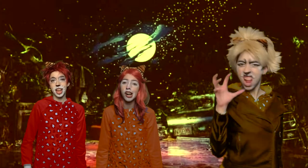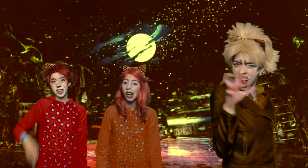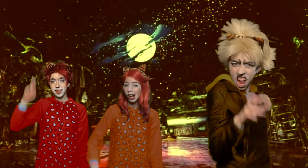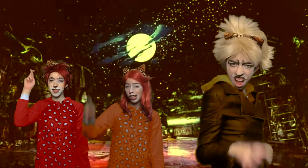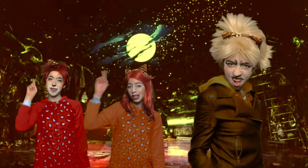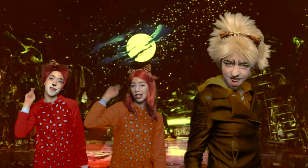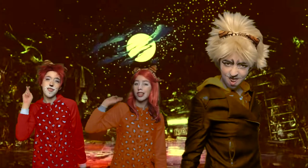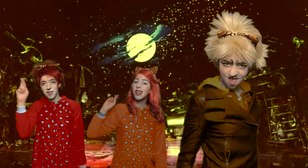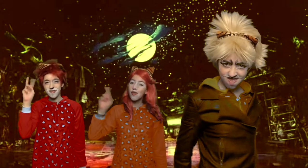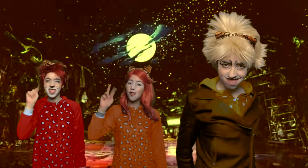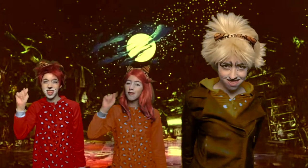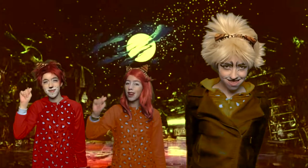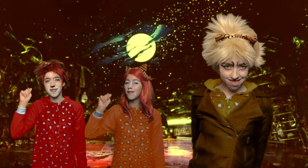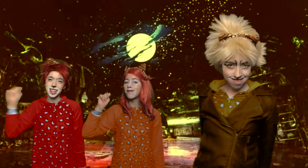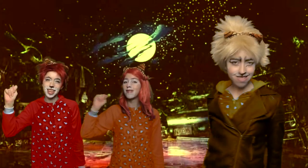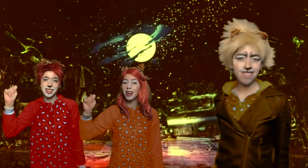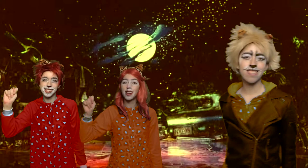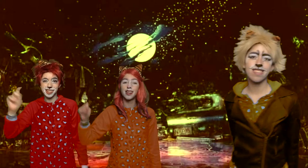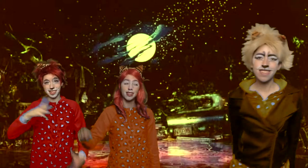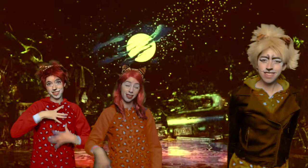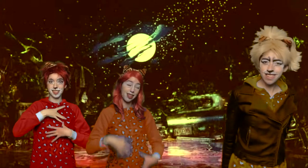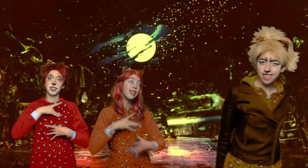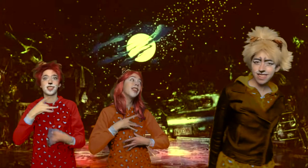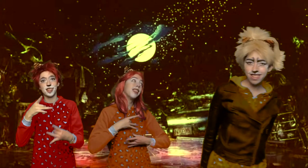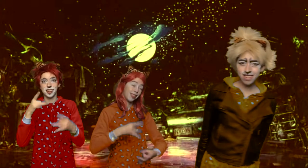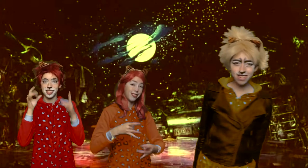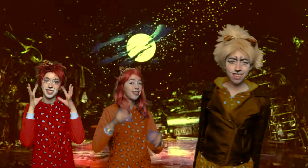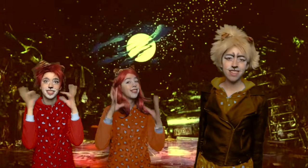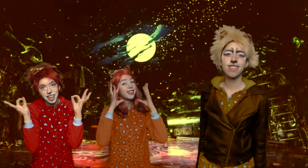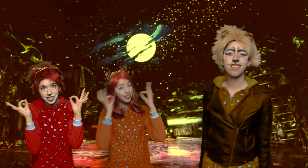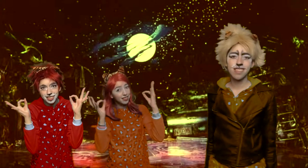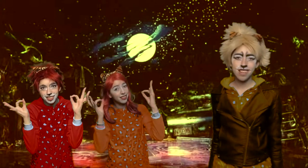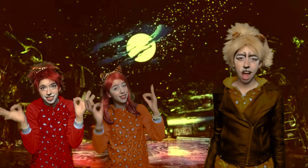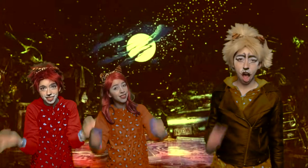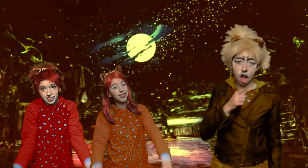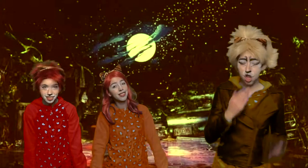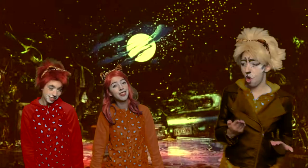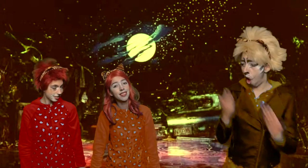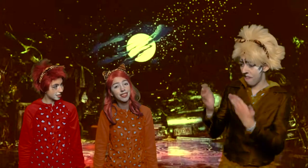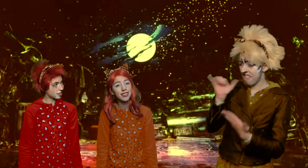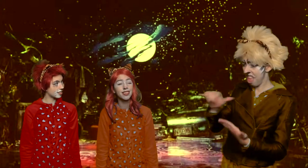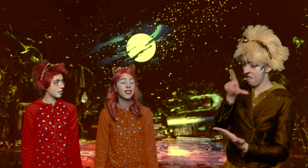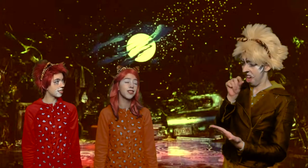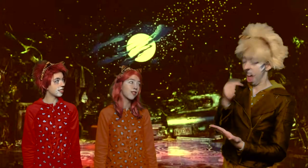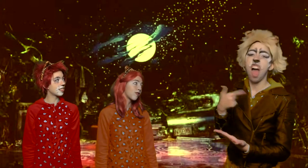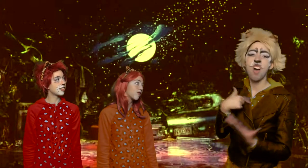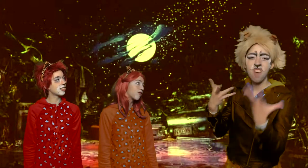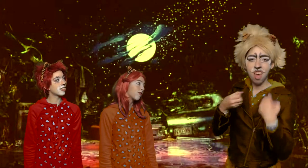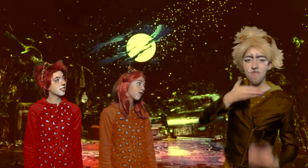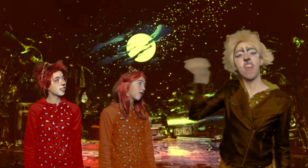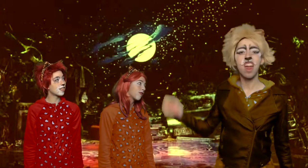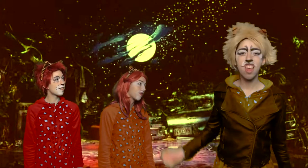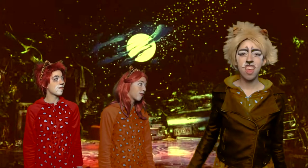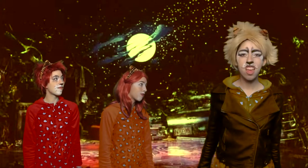Meow The Rum Tum Tugger needs a curious cat If you offer me a pheasant, I'd rather have grouse